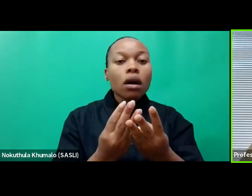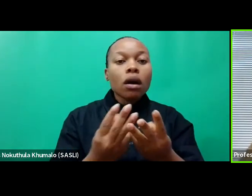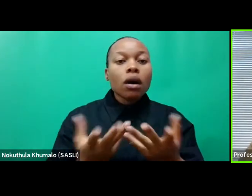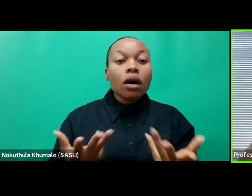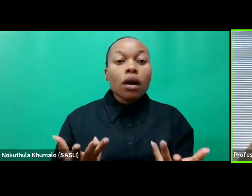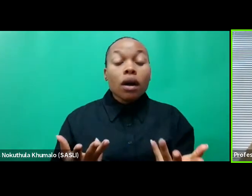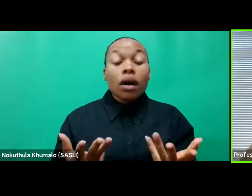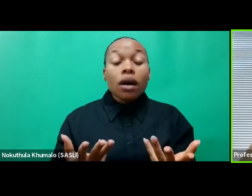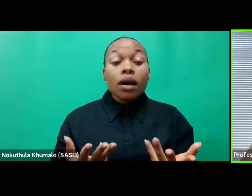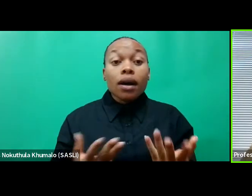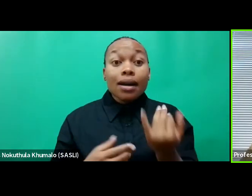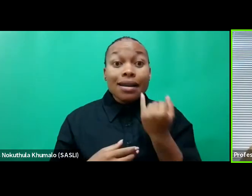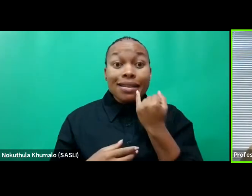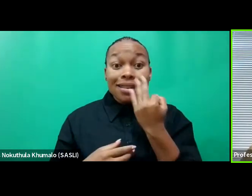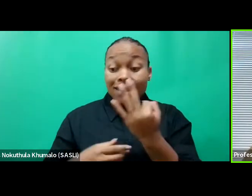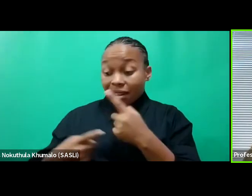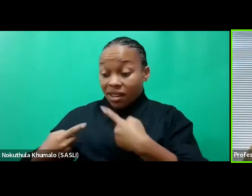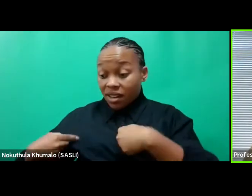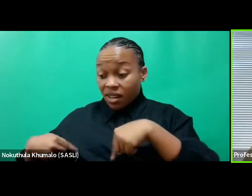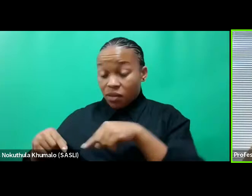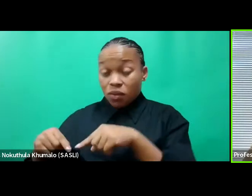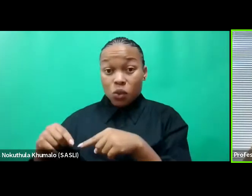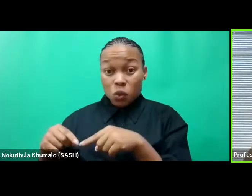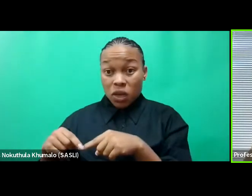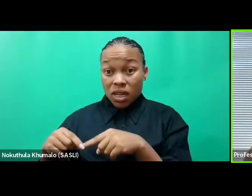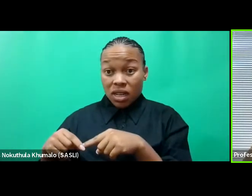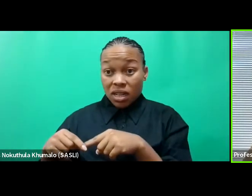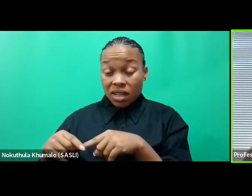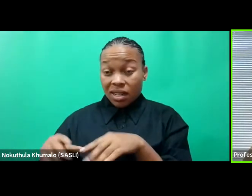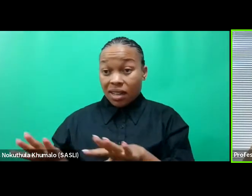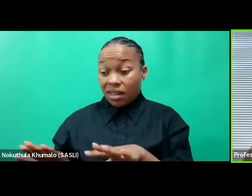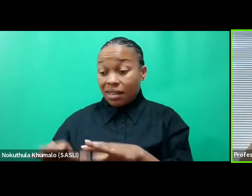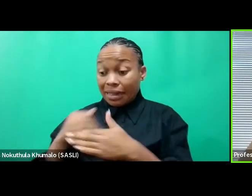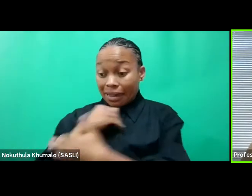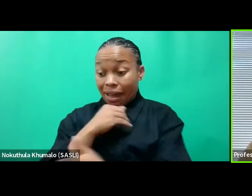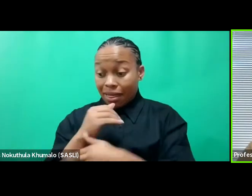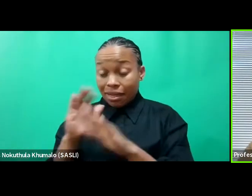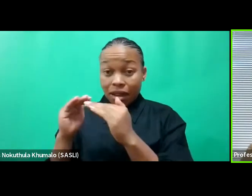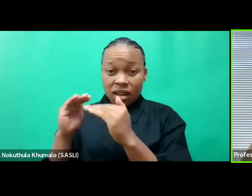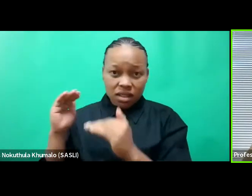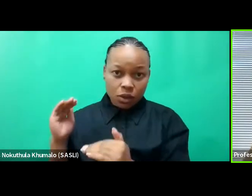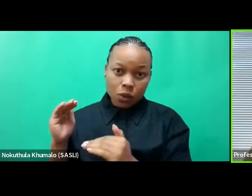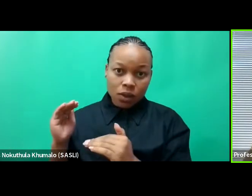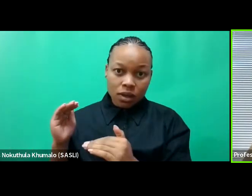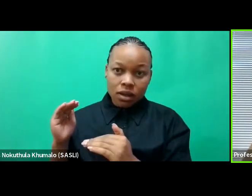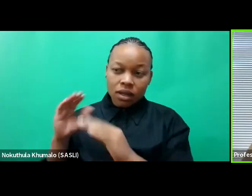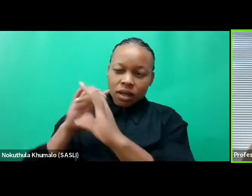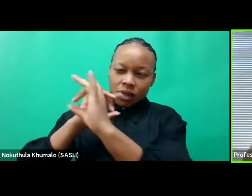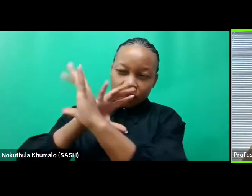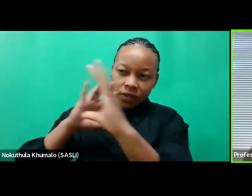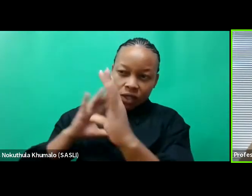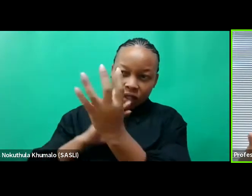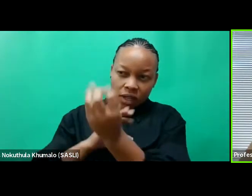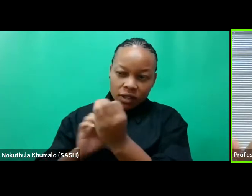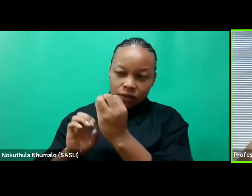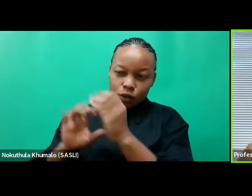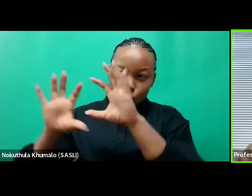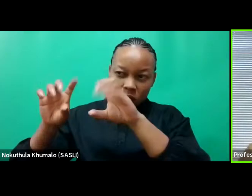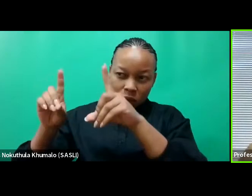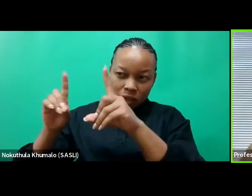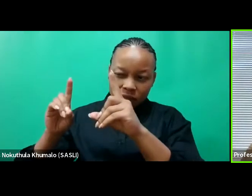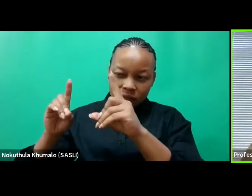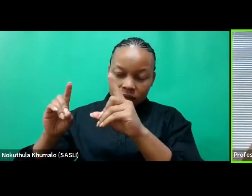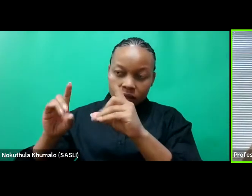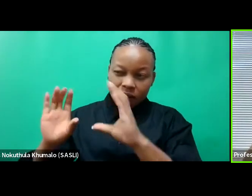And that we have a visioning exercise around inclusive education. So I'm not defending the system. I'm just